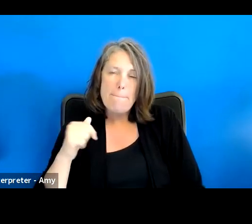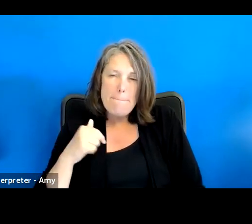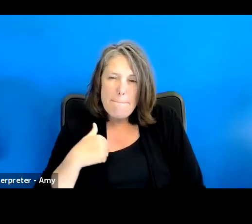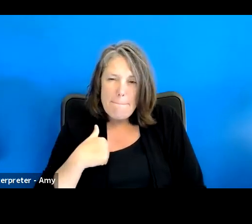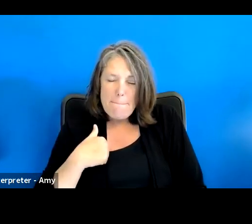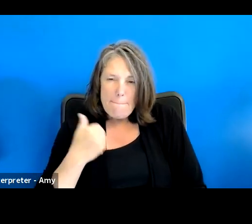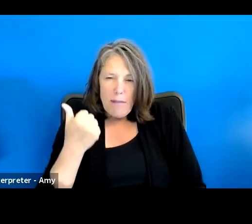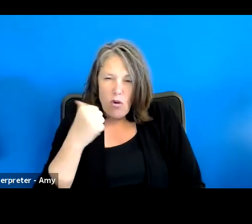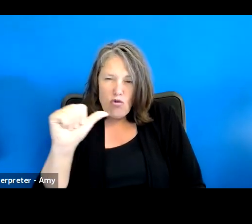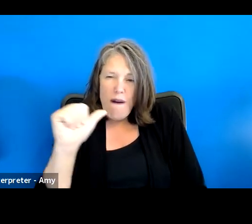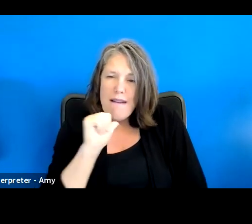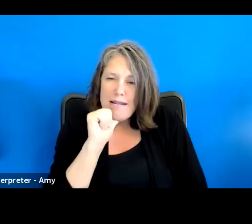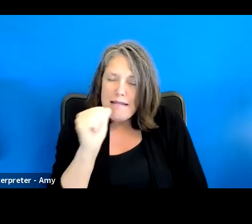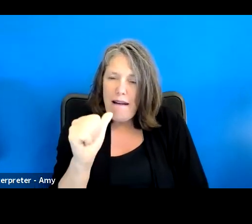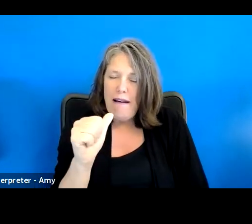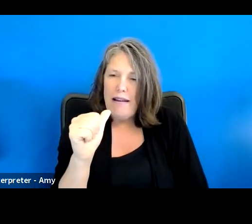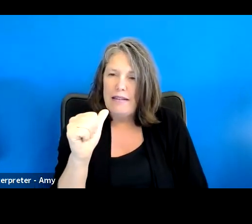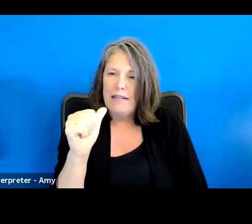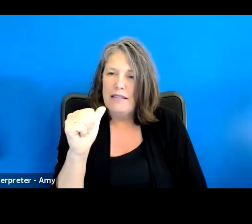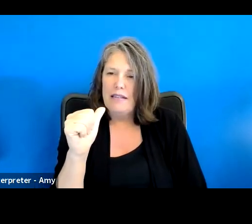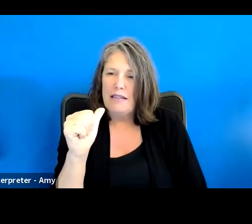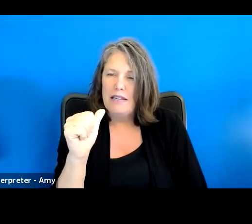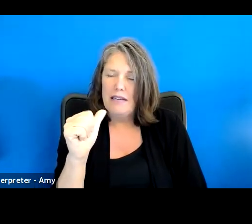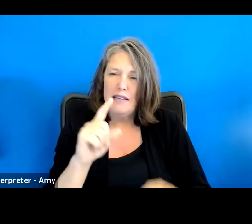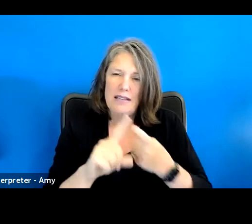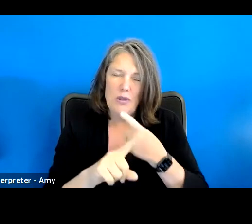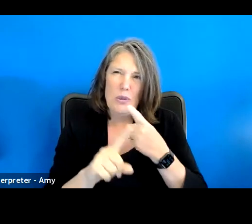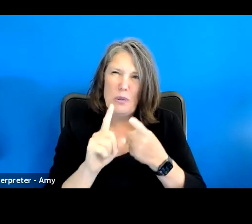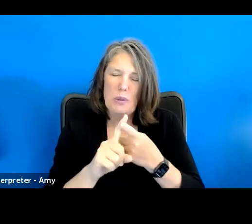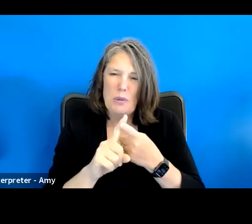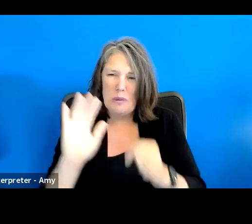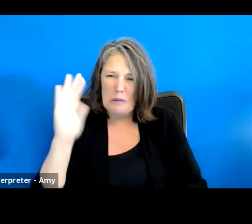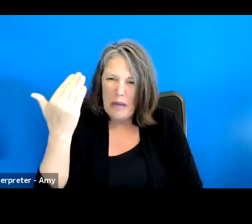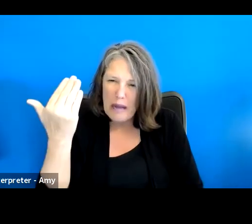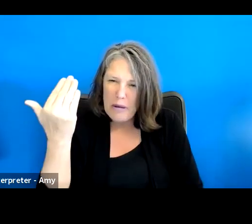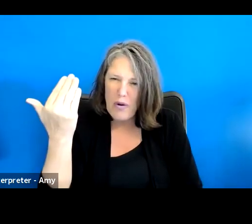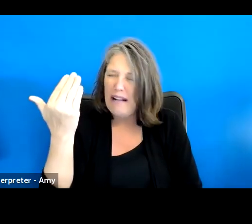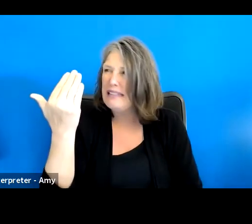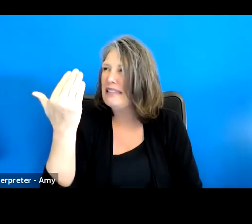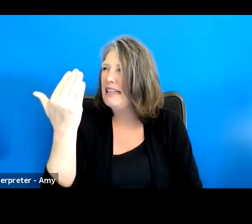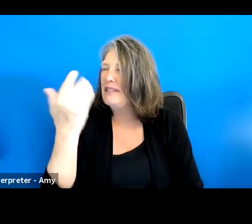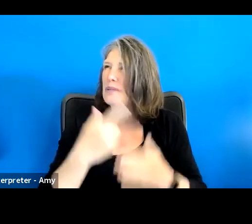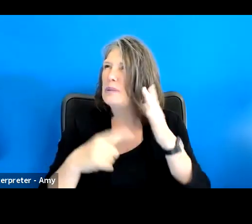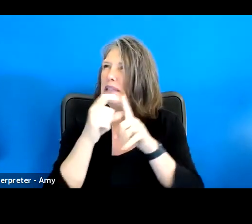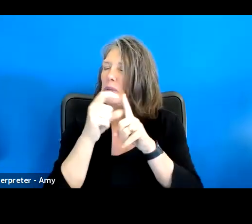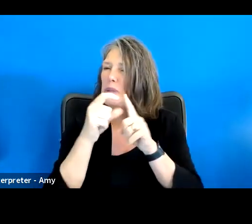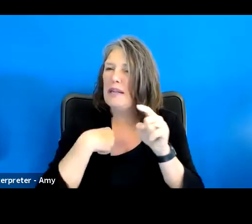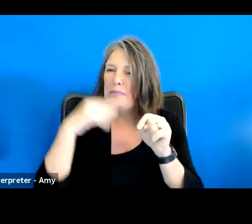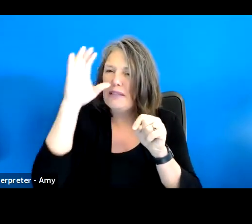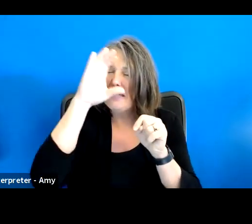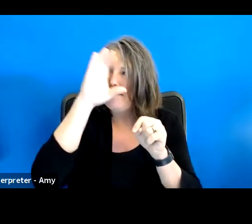trying not to come across as kind of, what's the term I'm looking